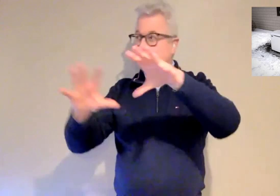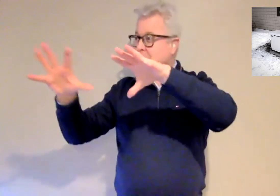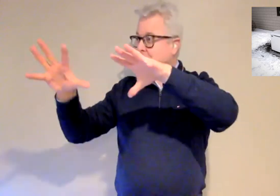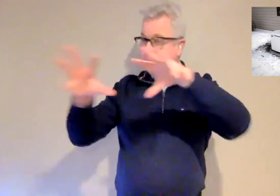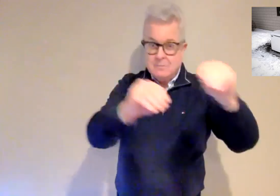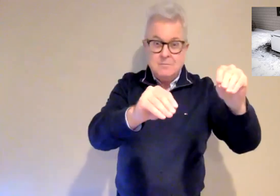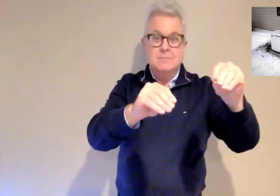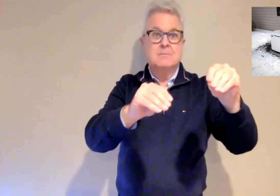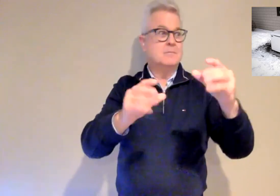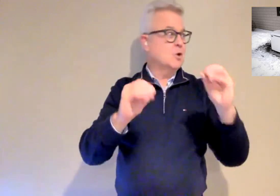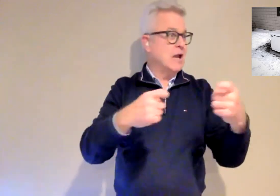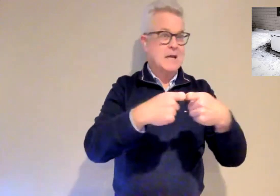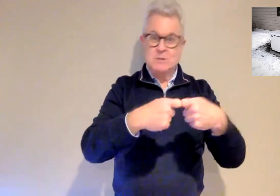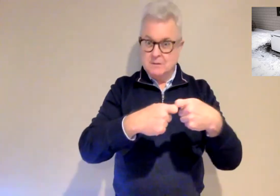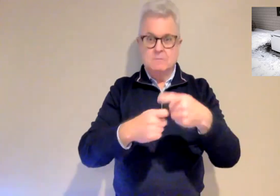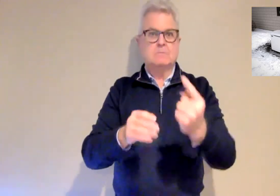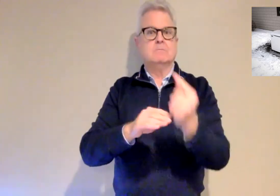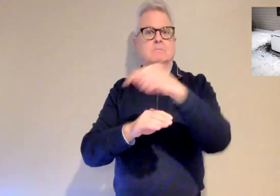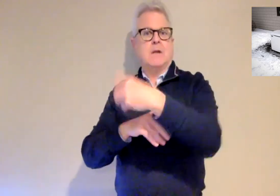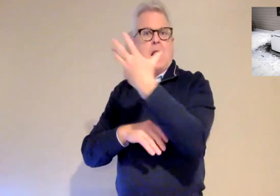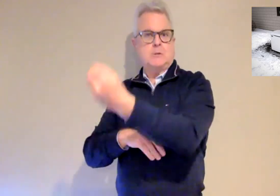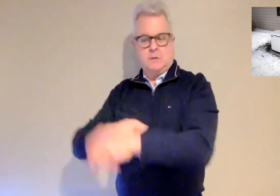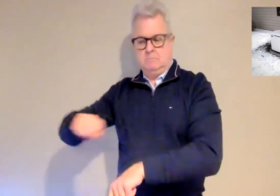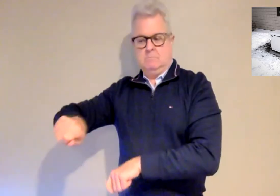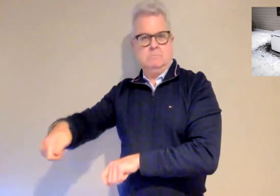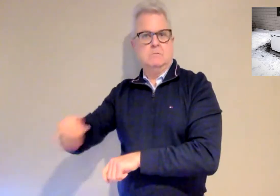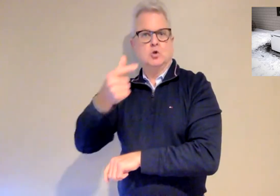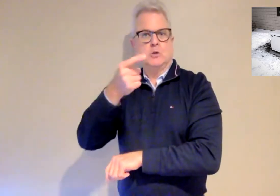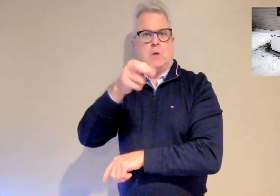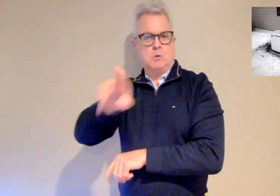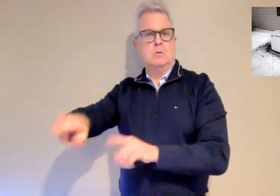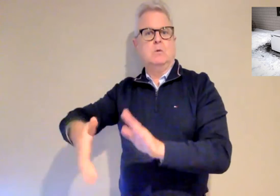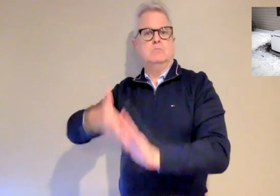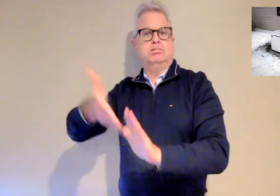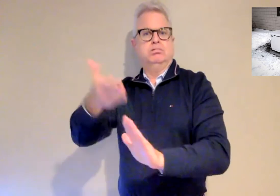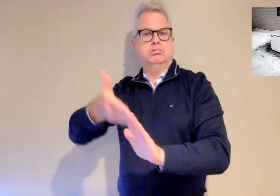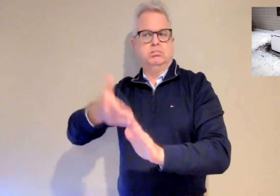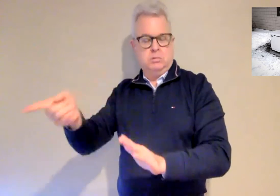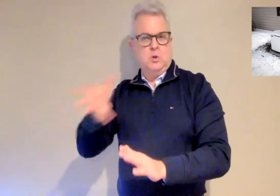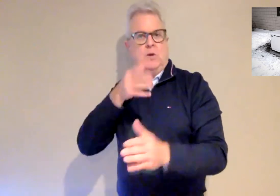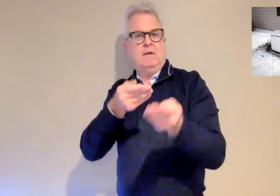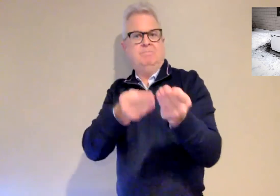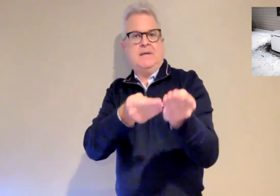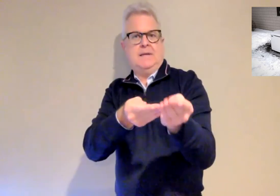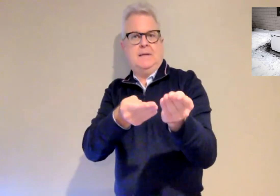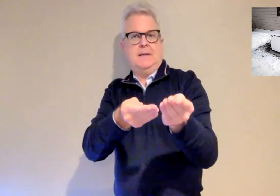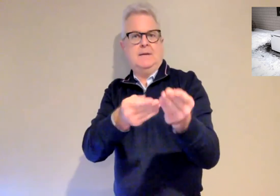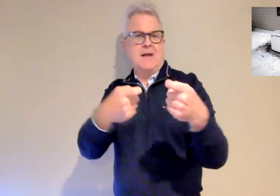Again, if there were to be a surge or a power outage for 2 to 3 days, that generator can supply enough